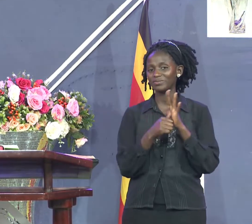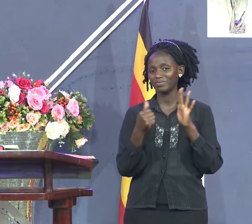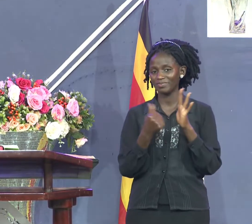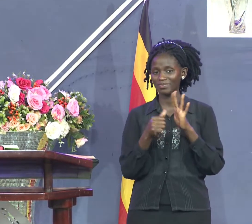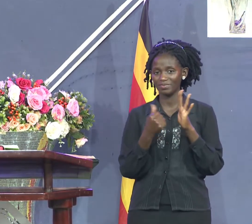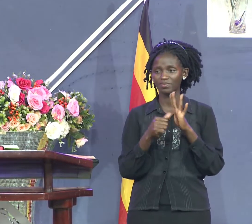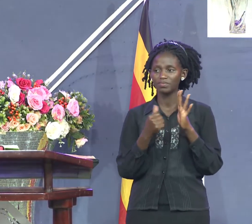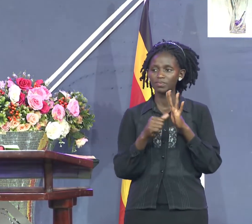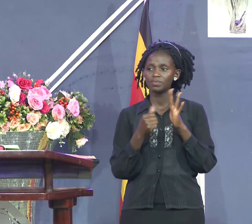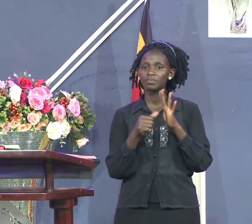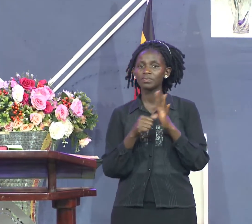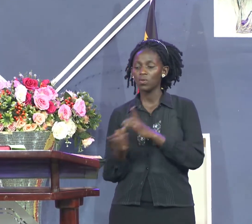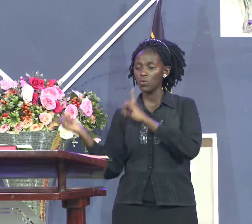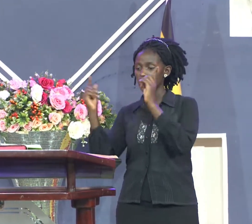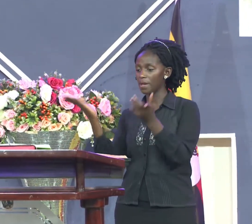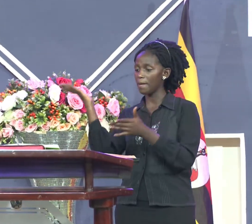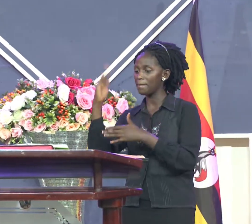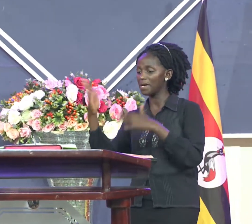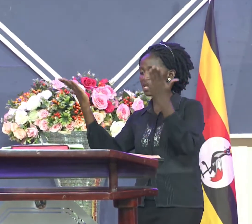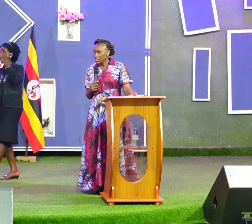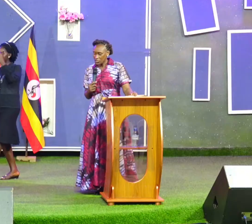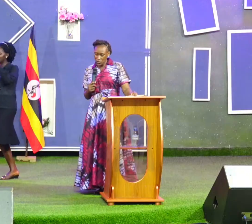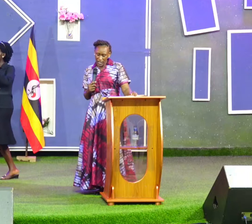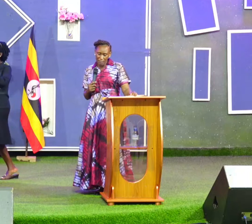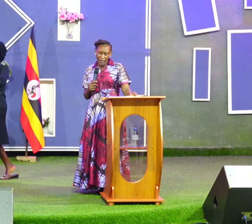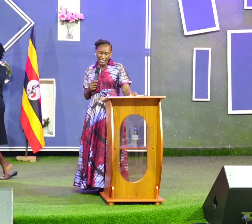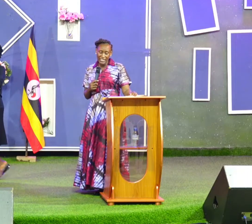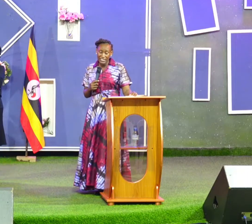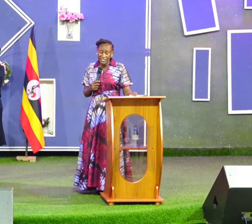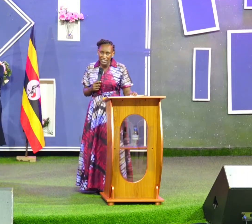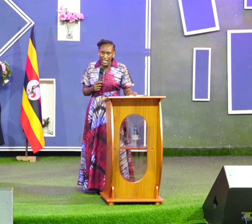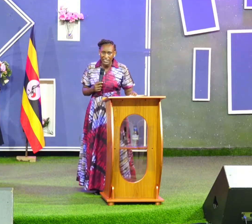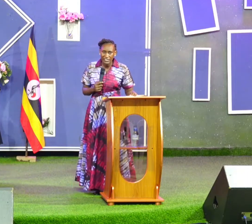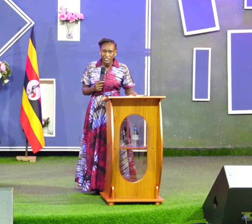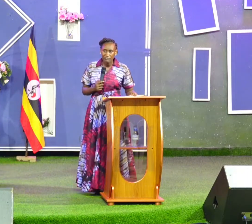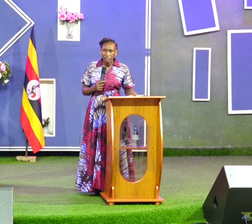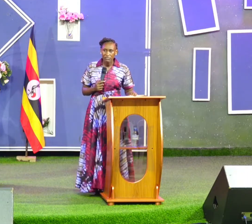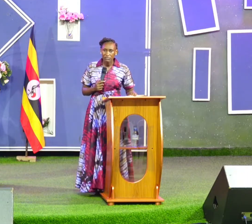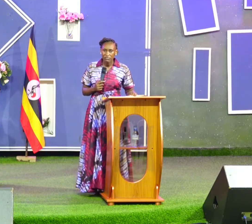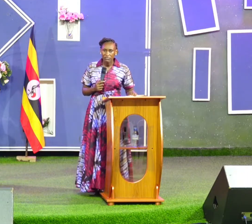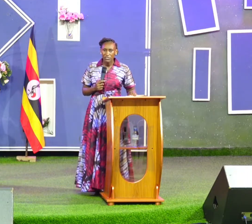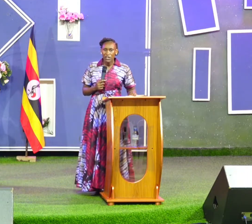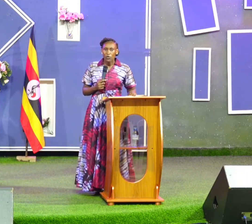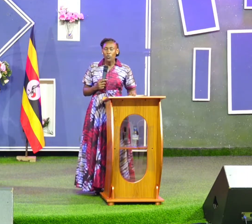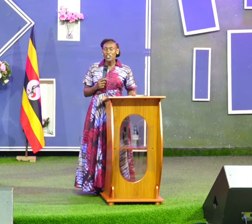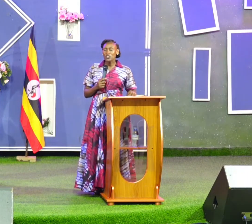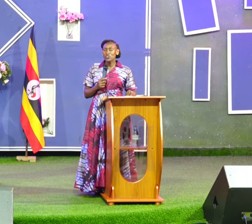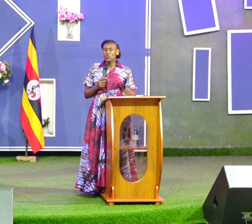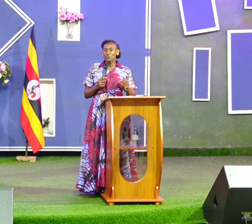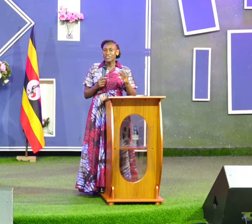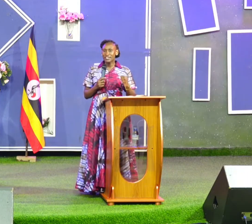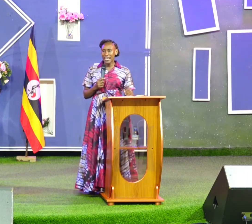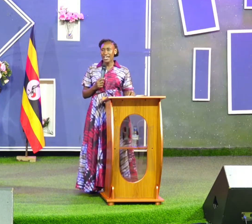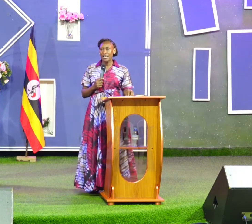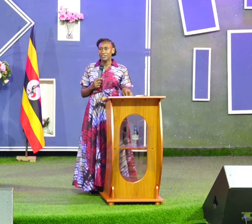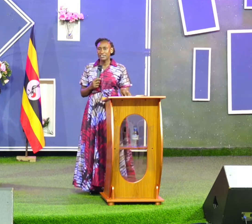we've got a challenge. You come back late in the night when